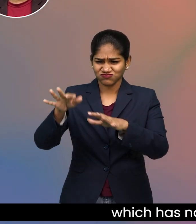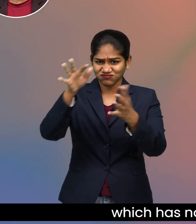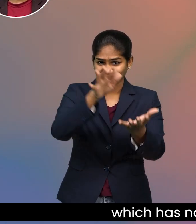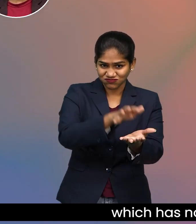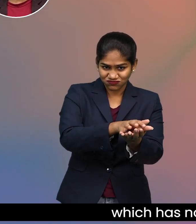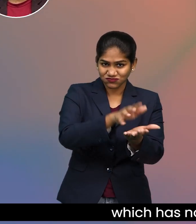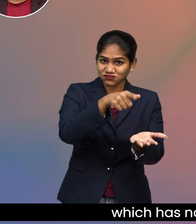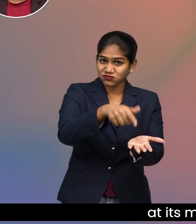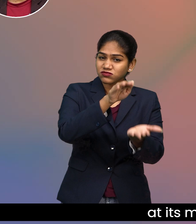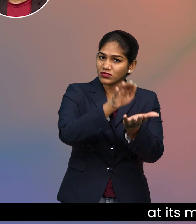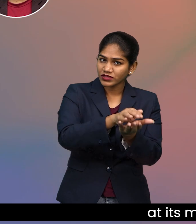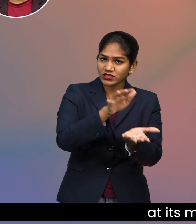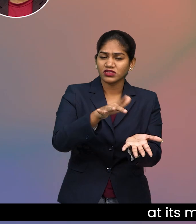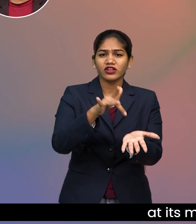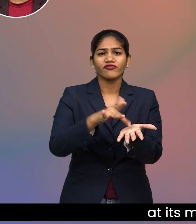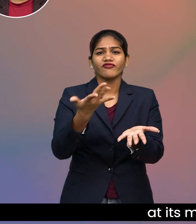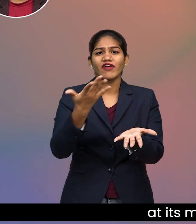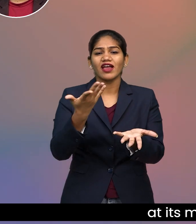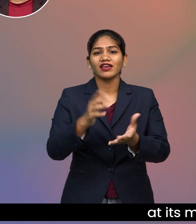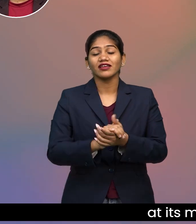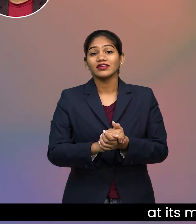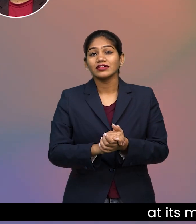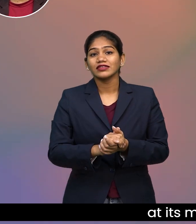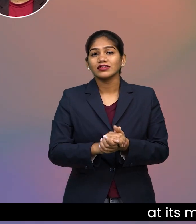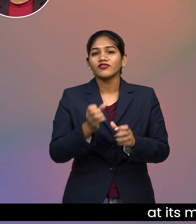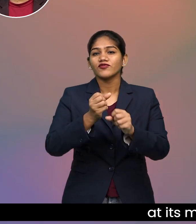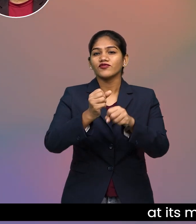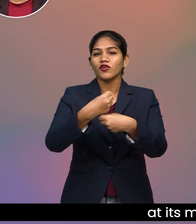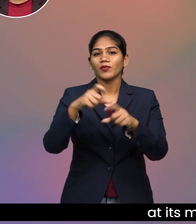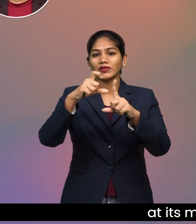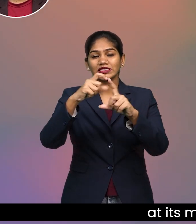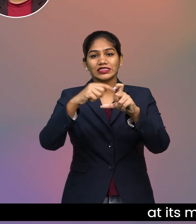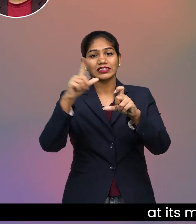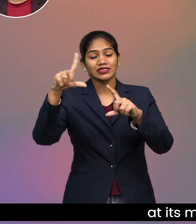is deposited at its mouth, forming a delta.